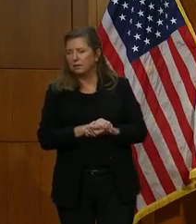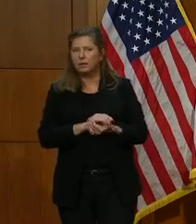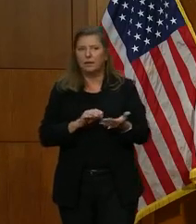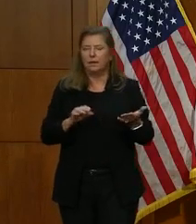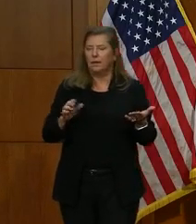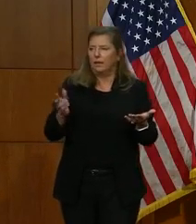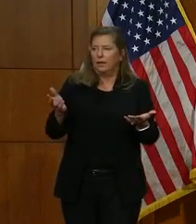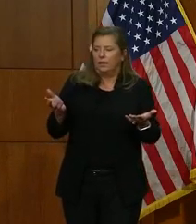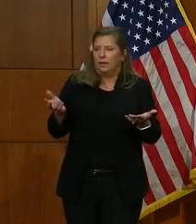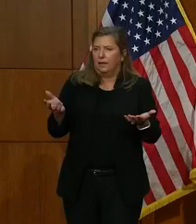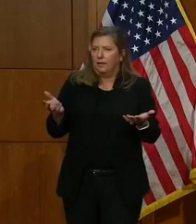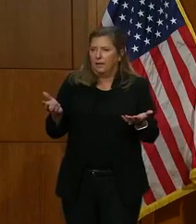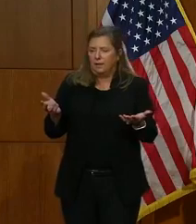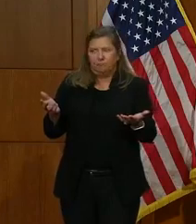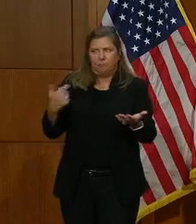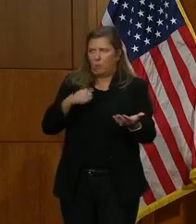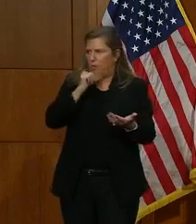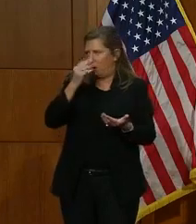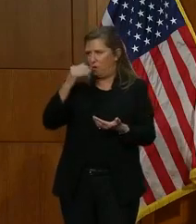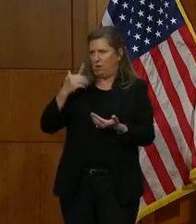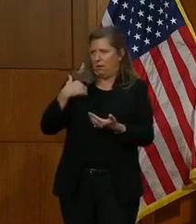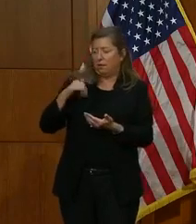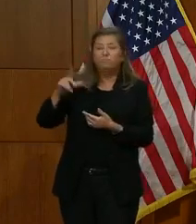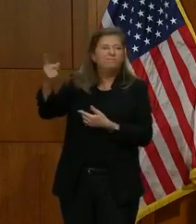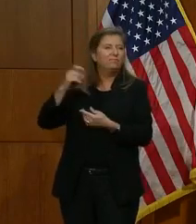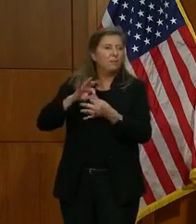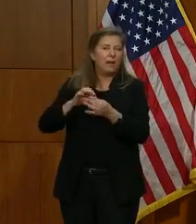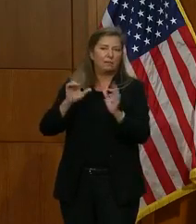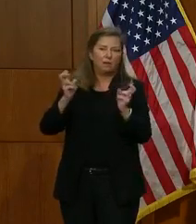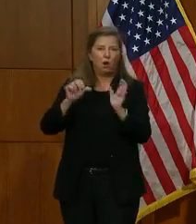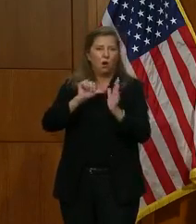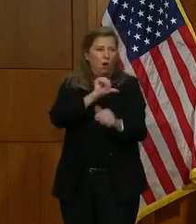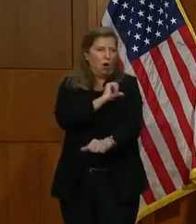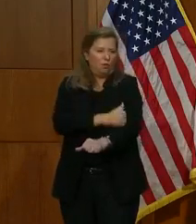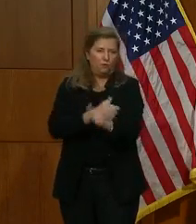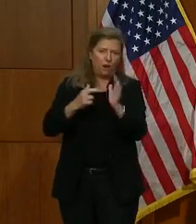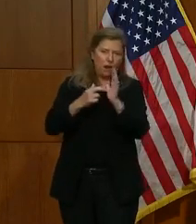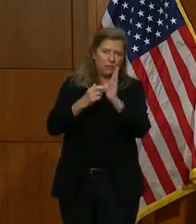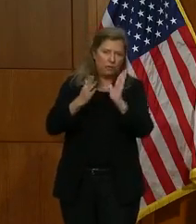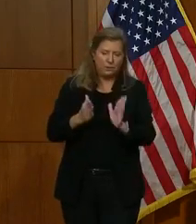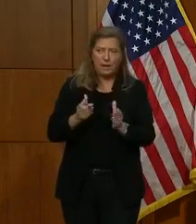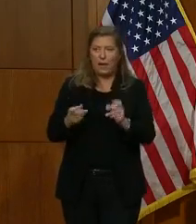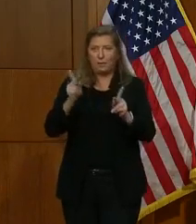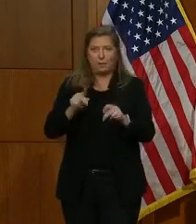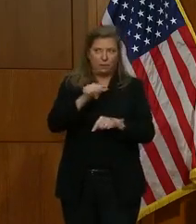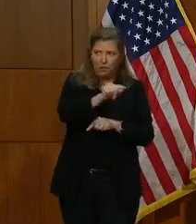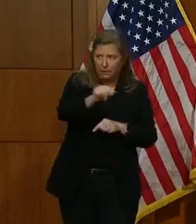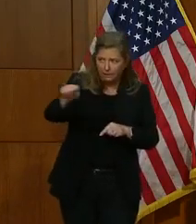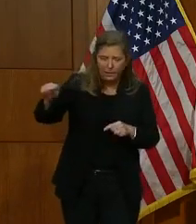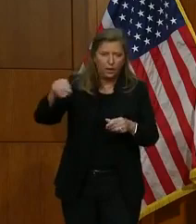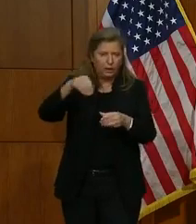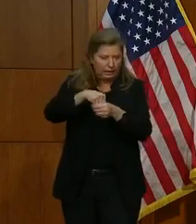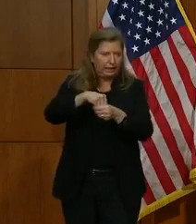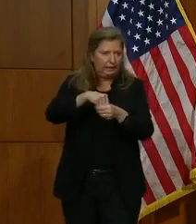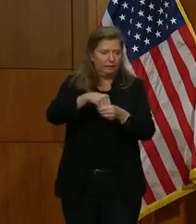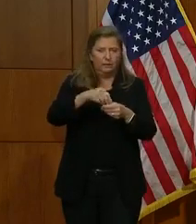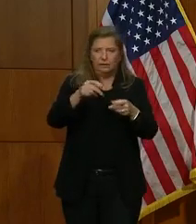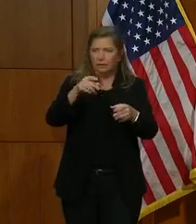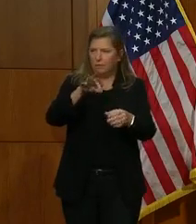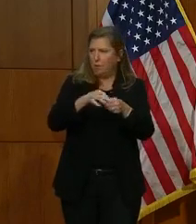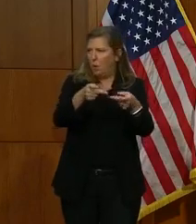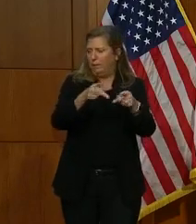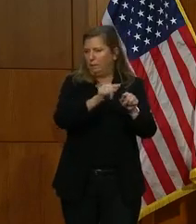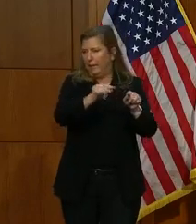We don't have that information. The question was on authorized representatives and the numbers that are out there in the polling